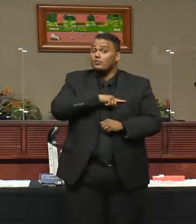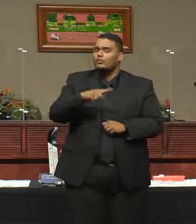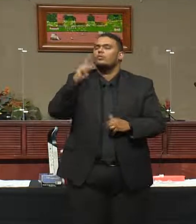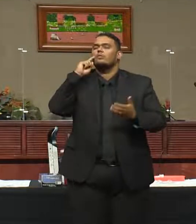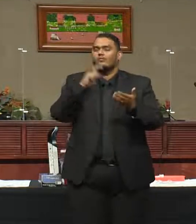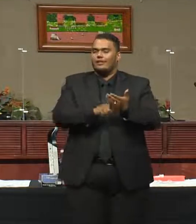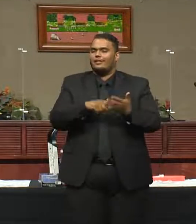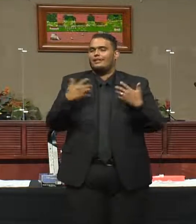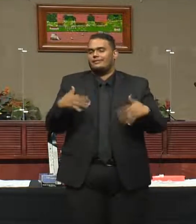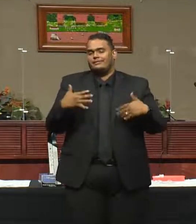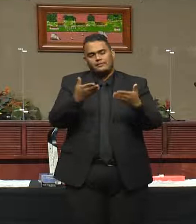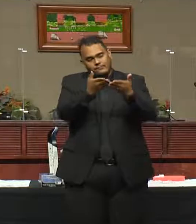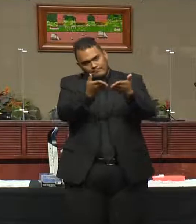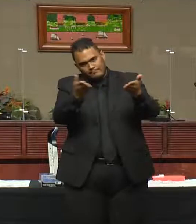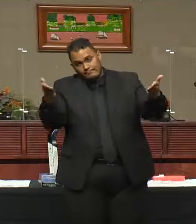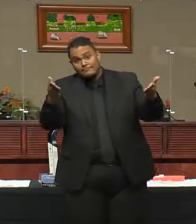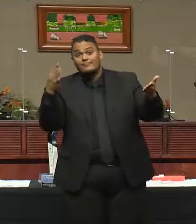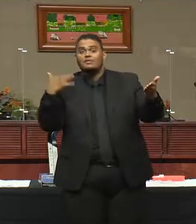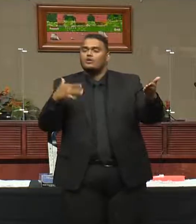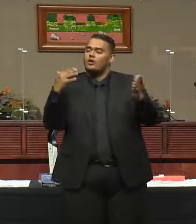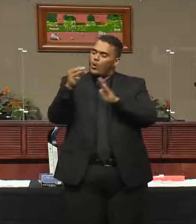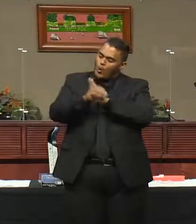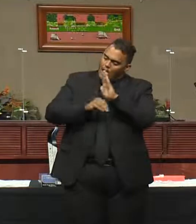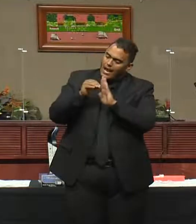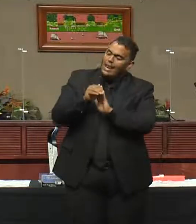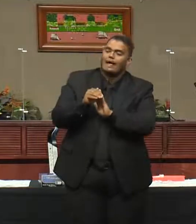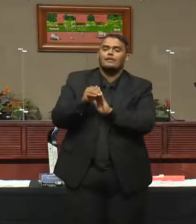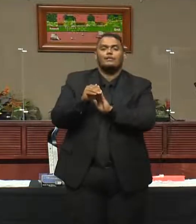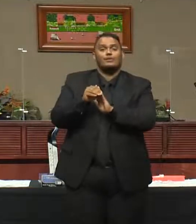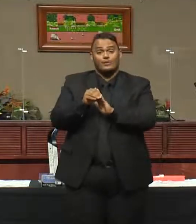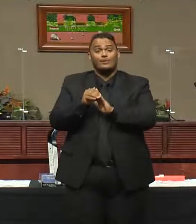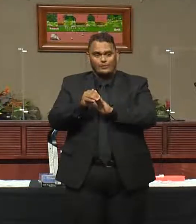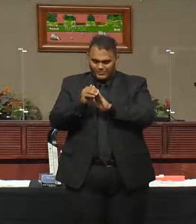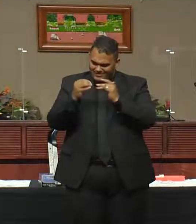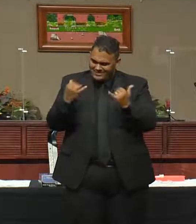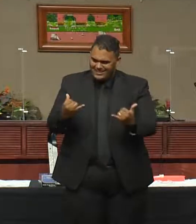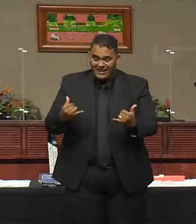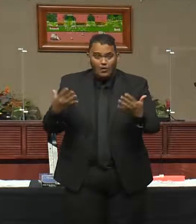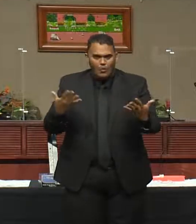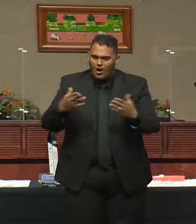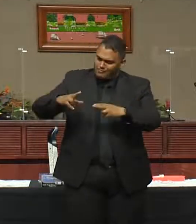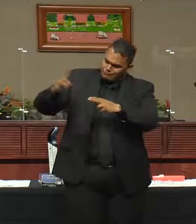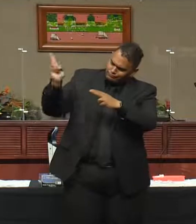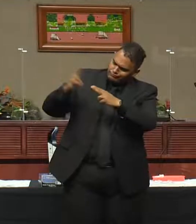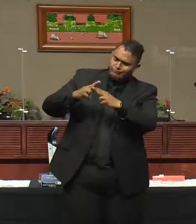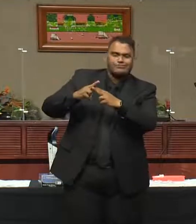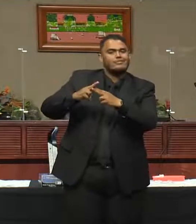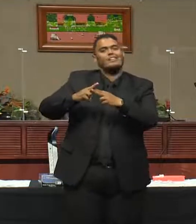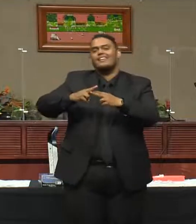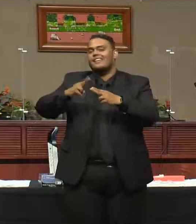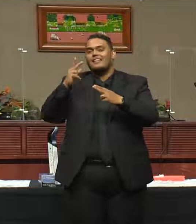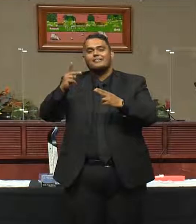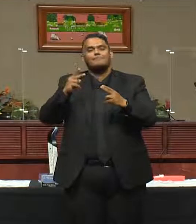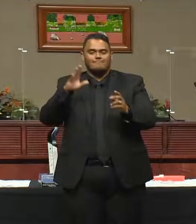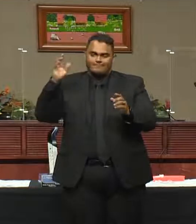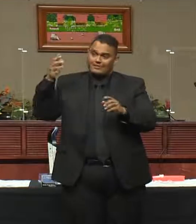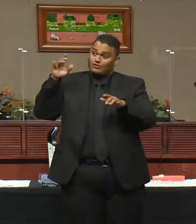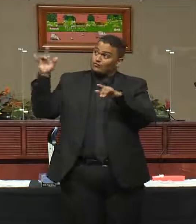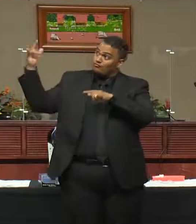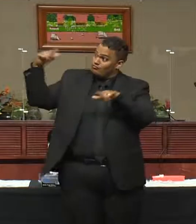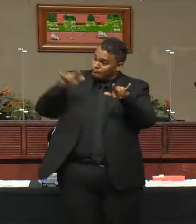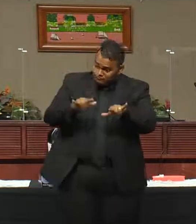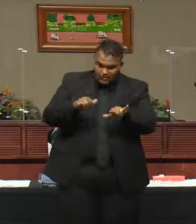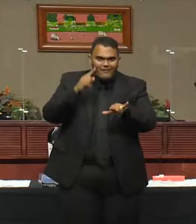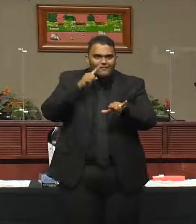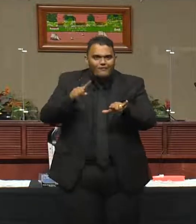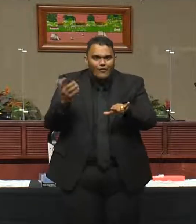the #1 tourist destination for healthy meetings, and the impact on our local economy